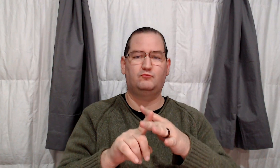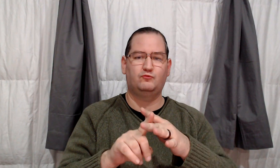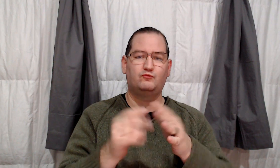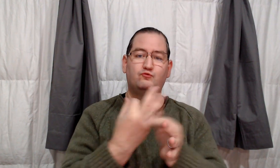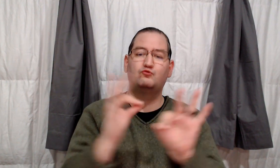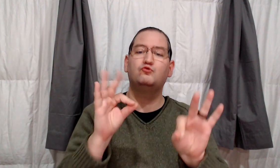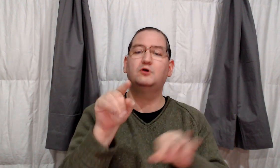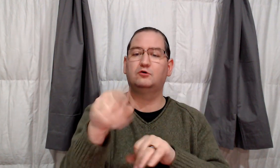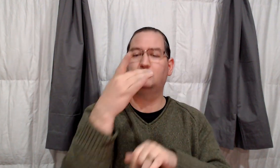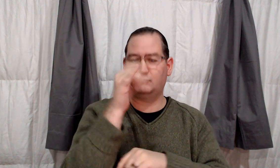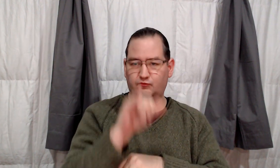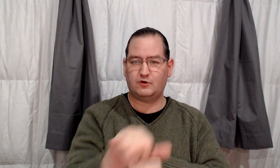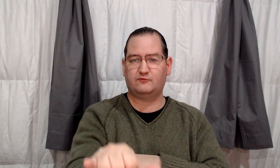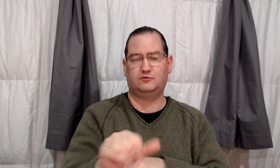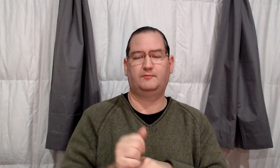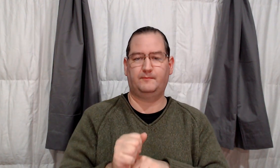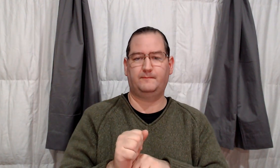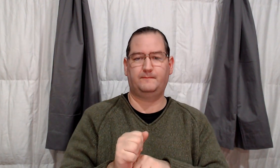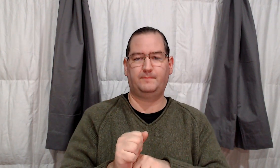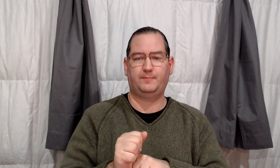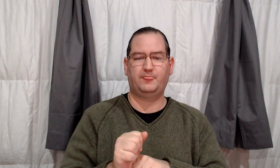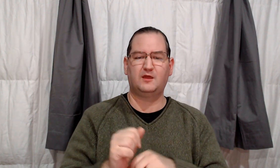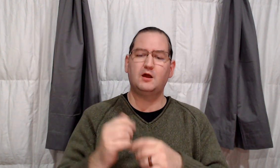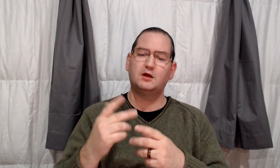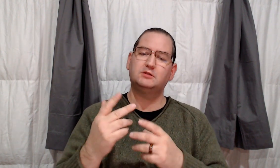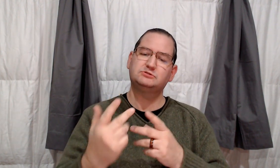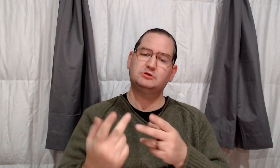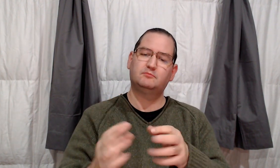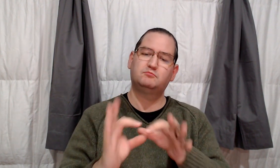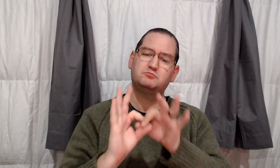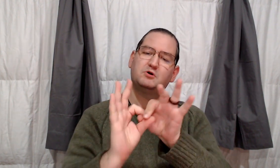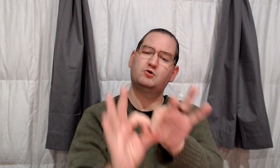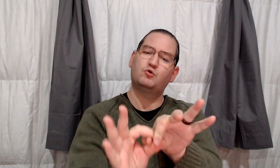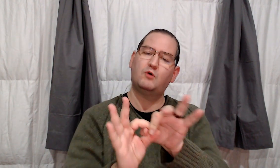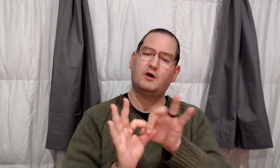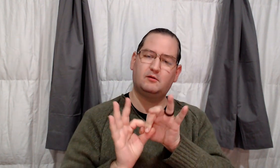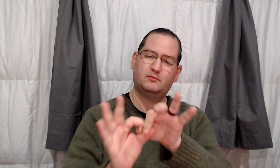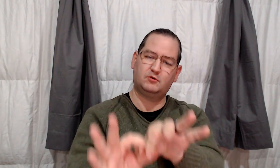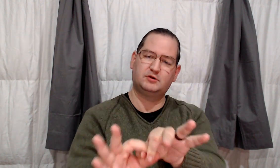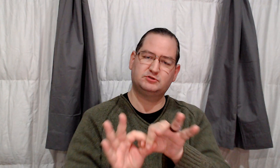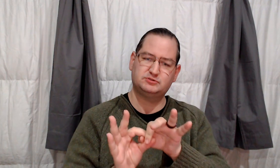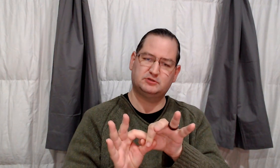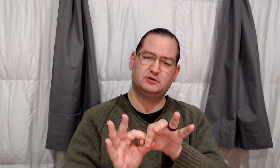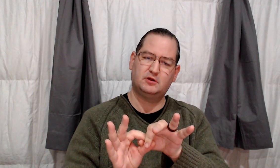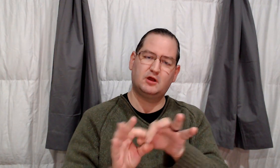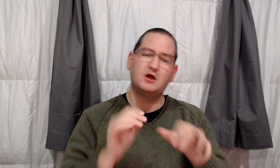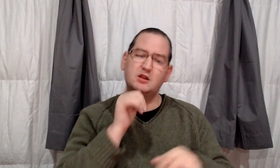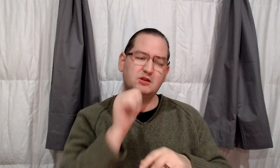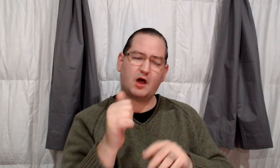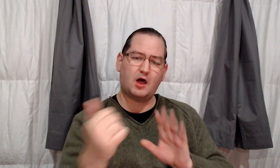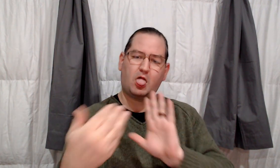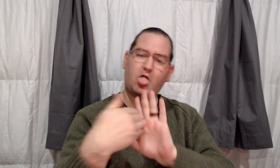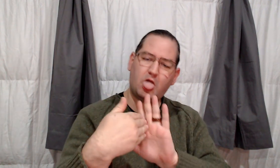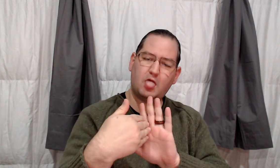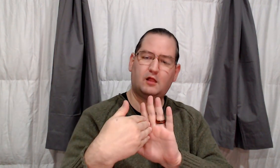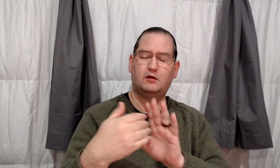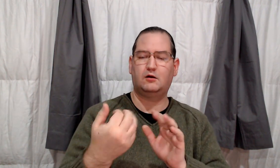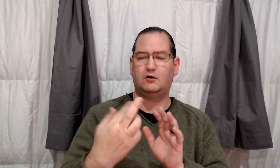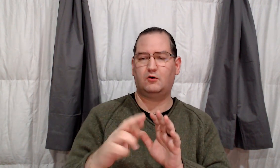This is a collaboration, not something I'm doing for you or doing to you. This is a collaboration between me